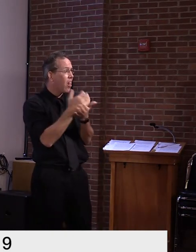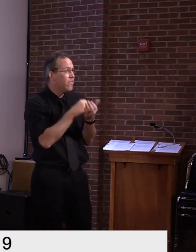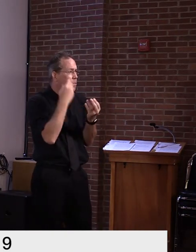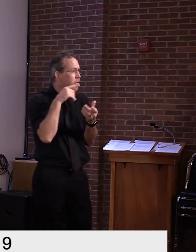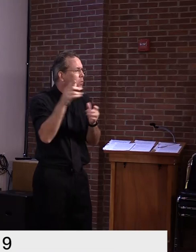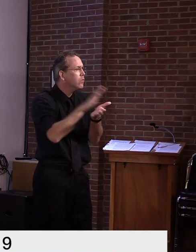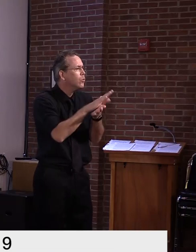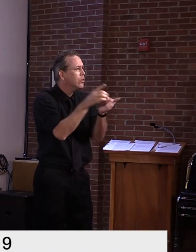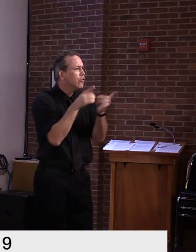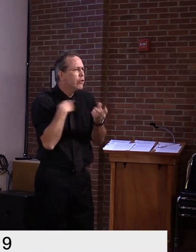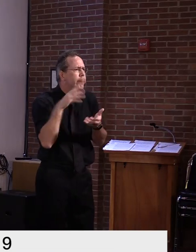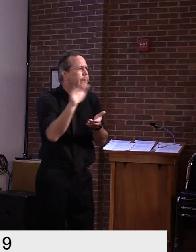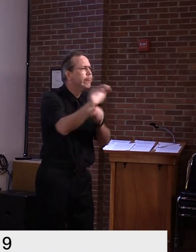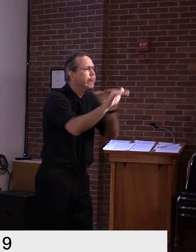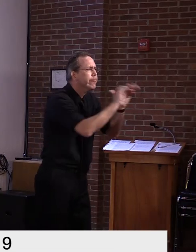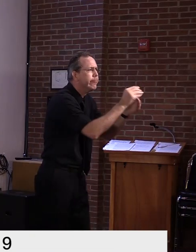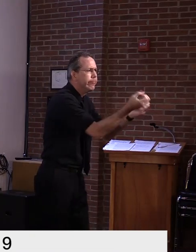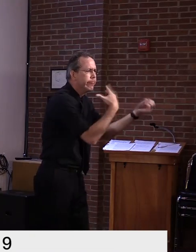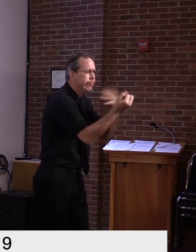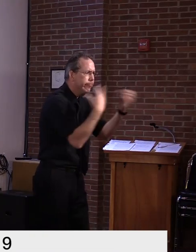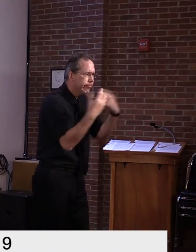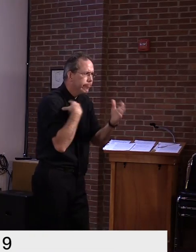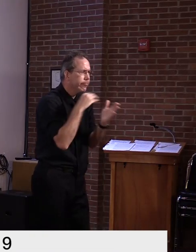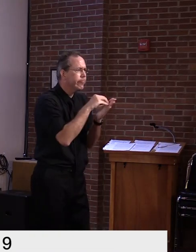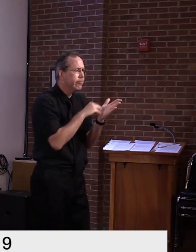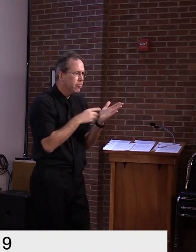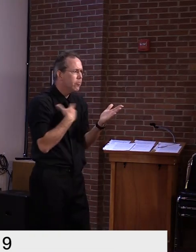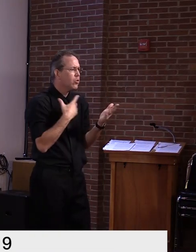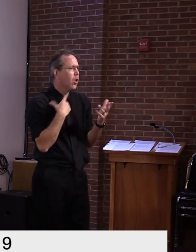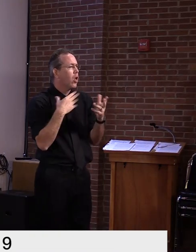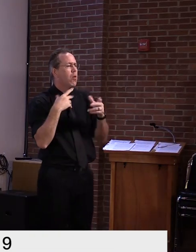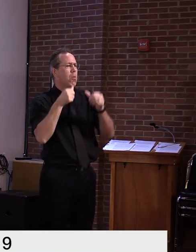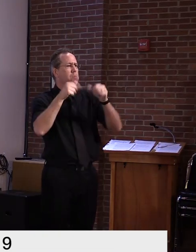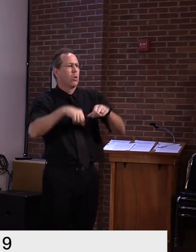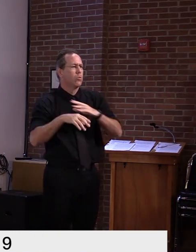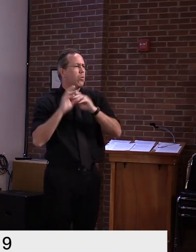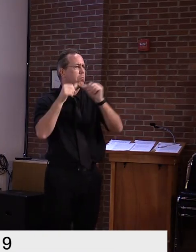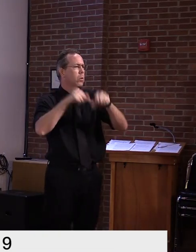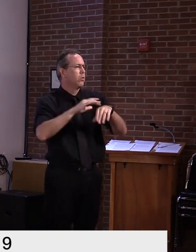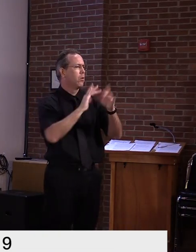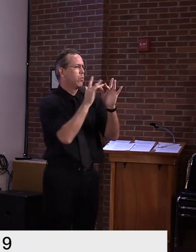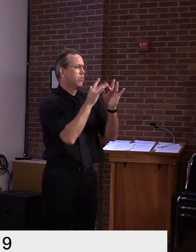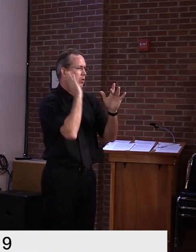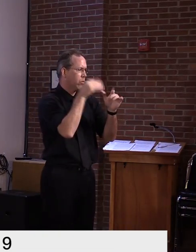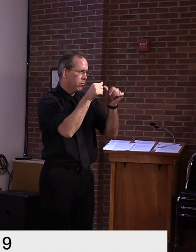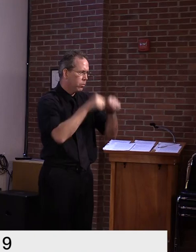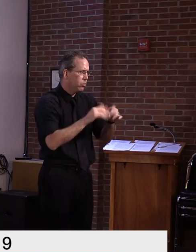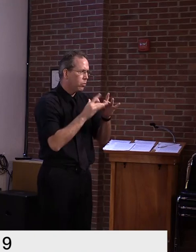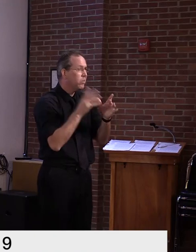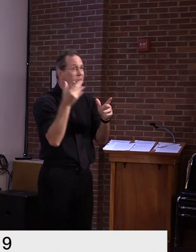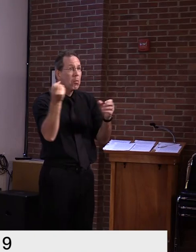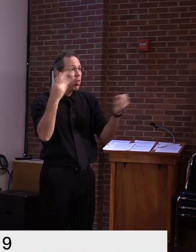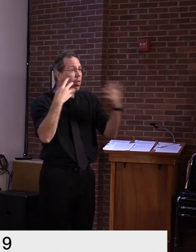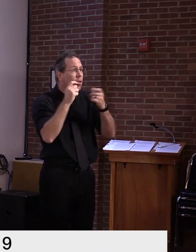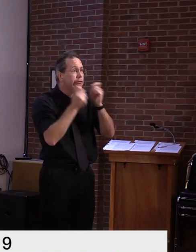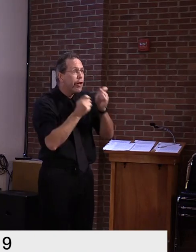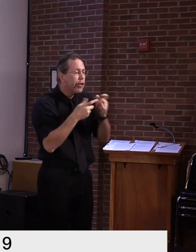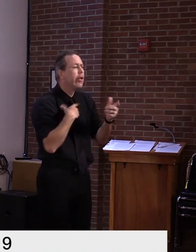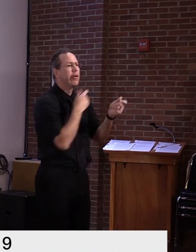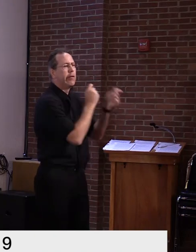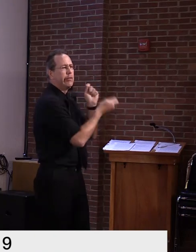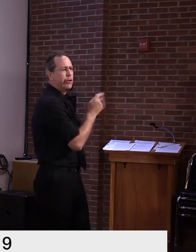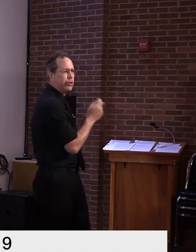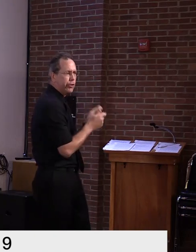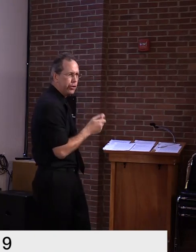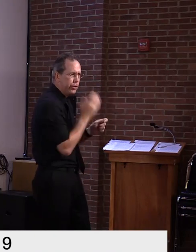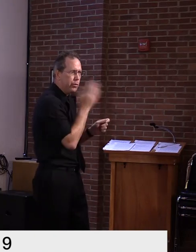that we plan to publish next week and keep it updated as school districts change and as things develop throughout the school year. But we